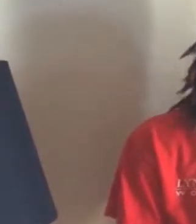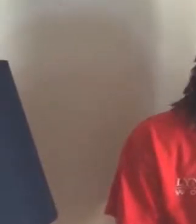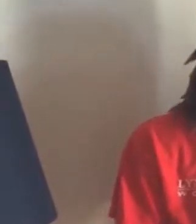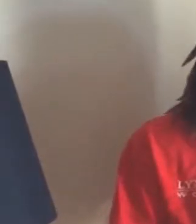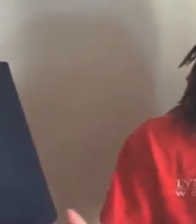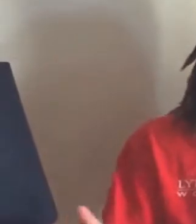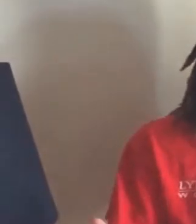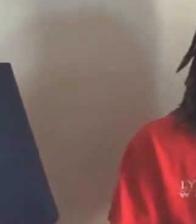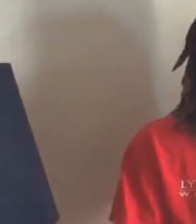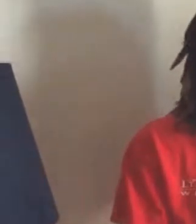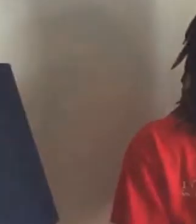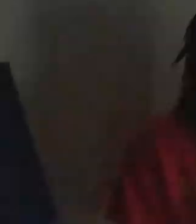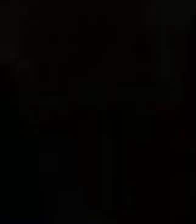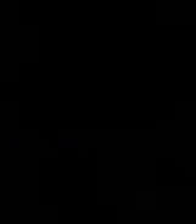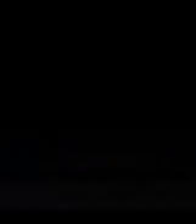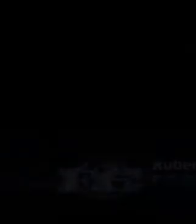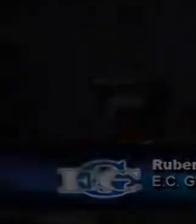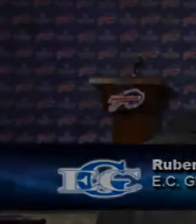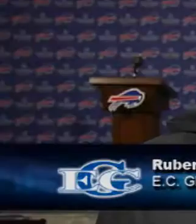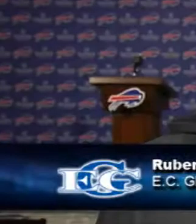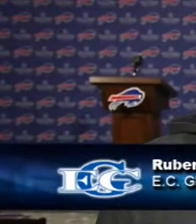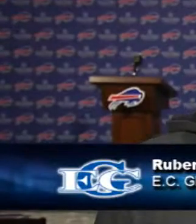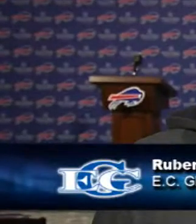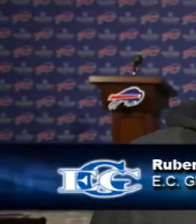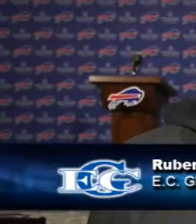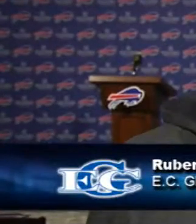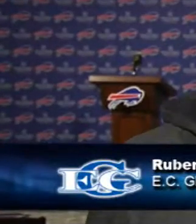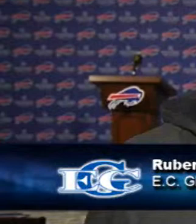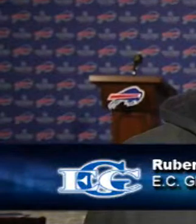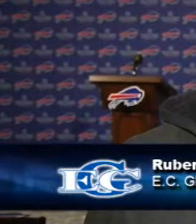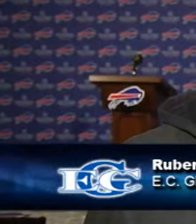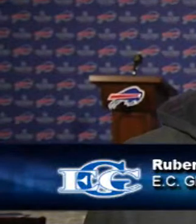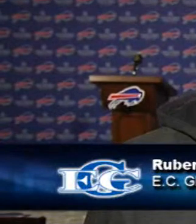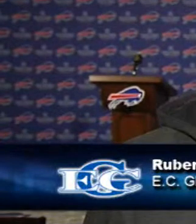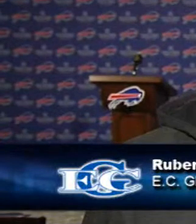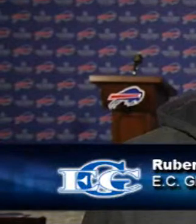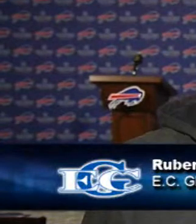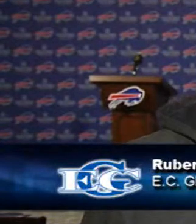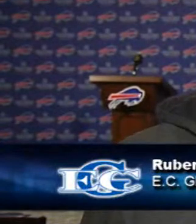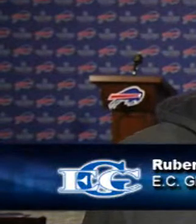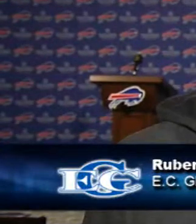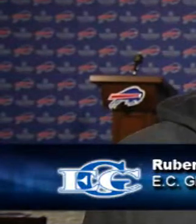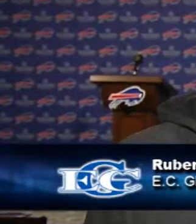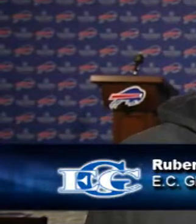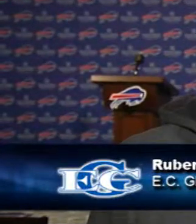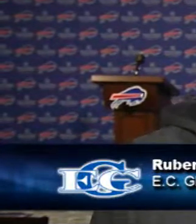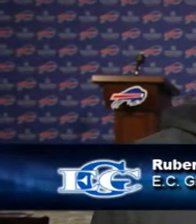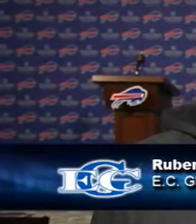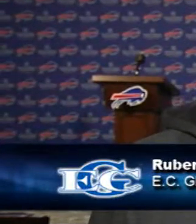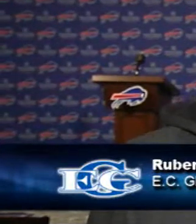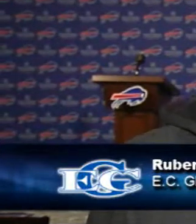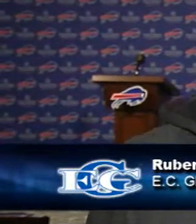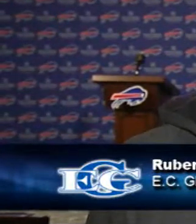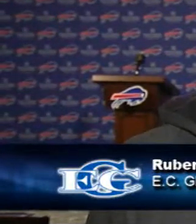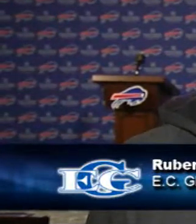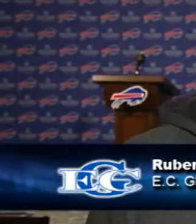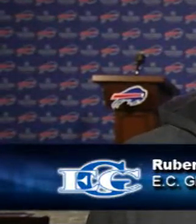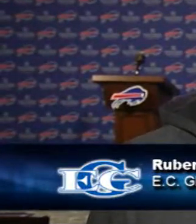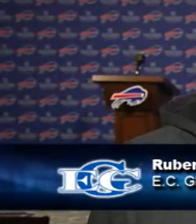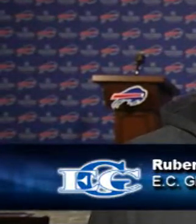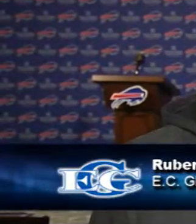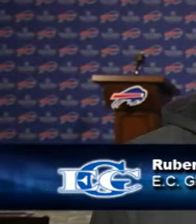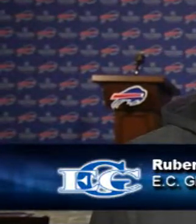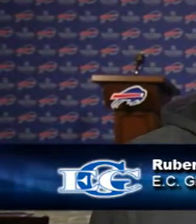and thank you for the memories. Hello, my name is Reuben Brown. I am a former